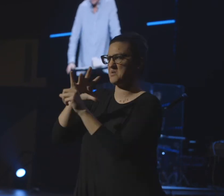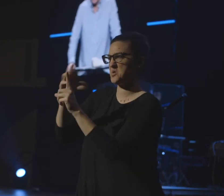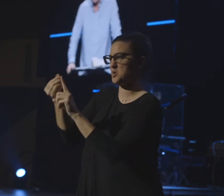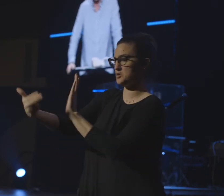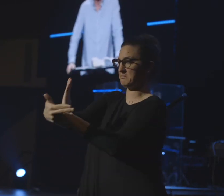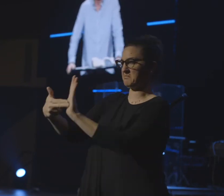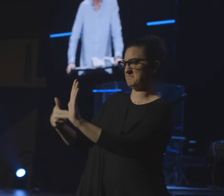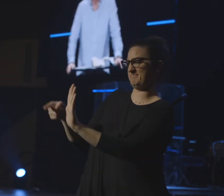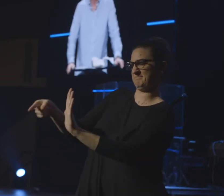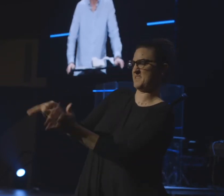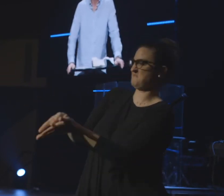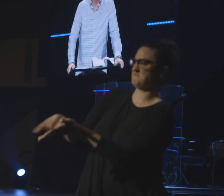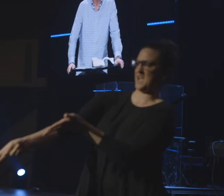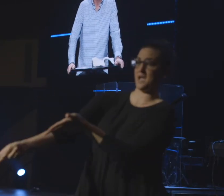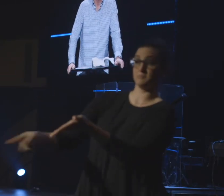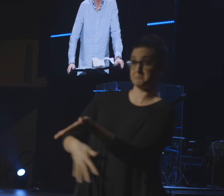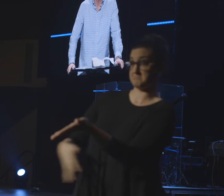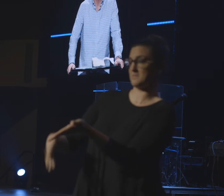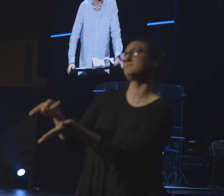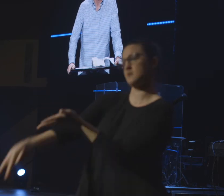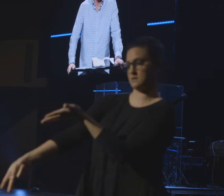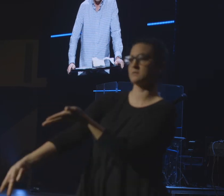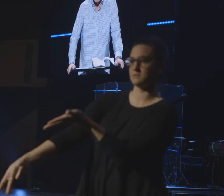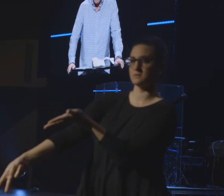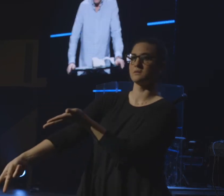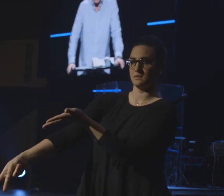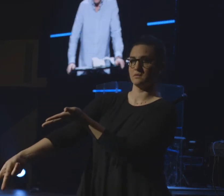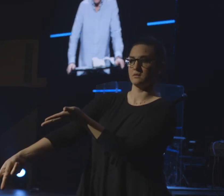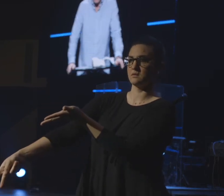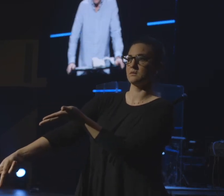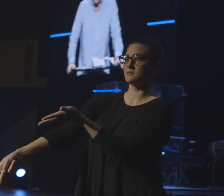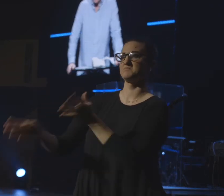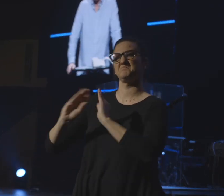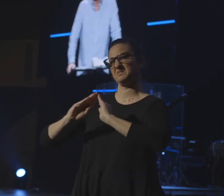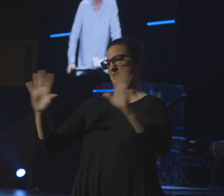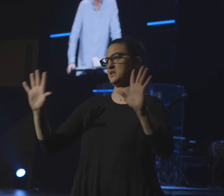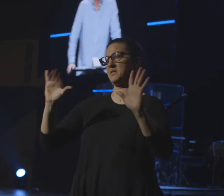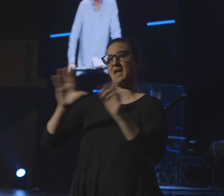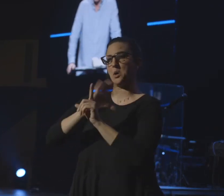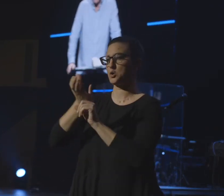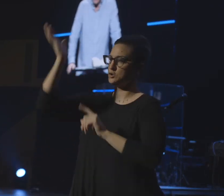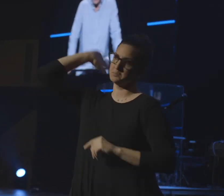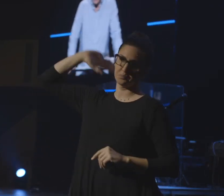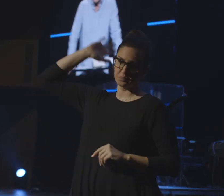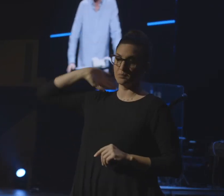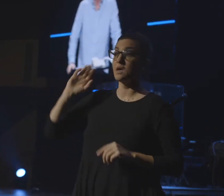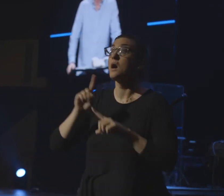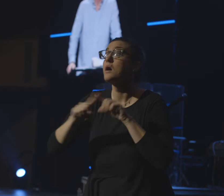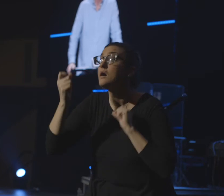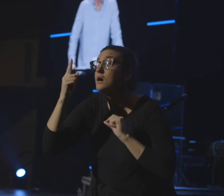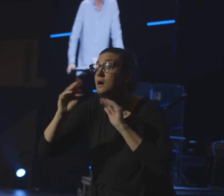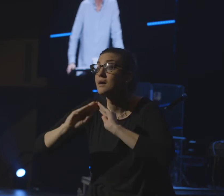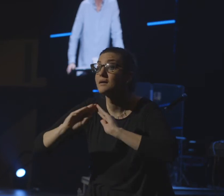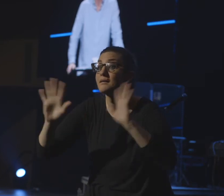children. But it's very clear in the Bible's narrative that the result of those children were